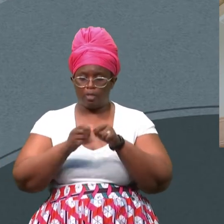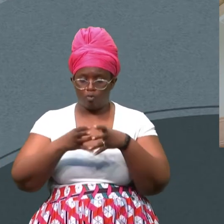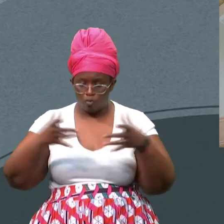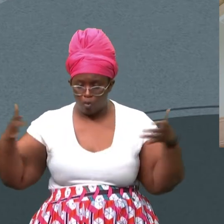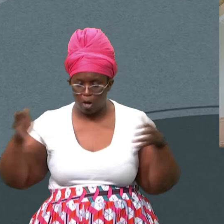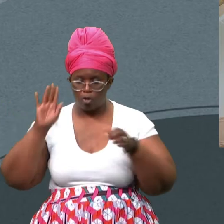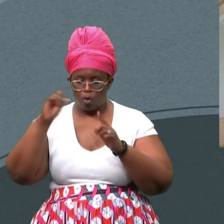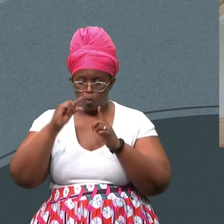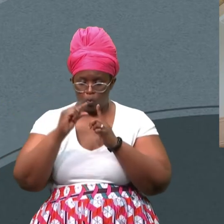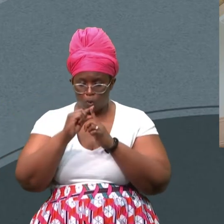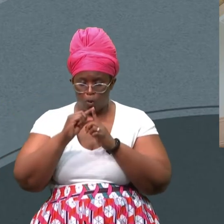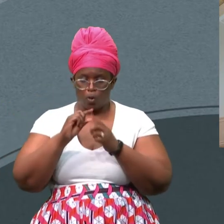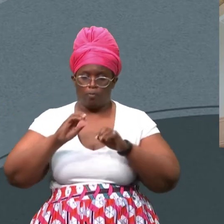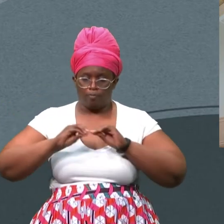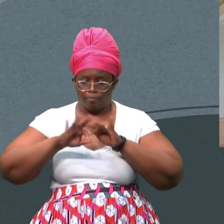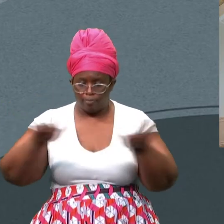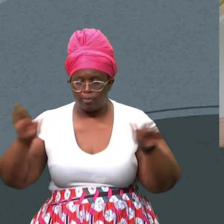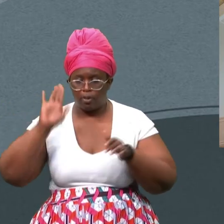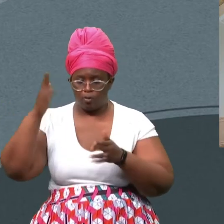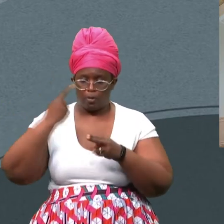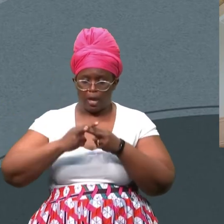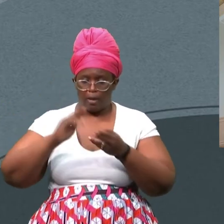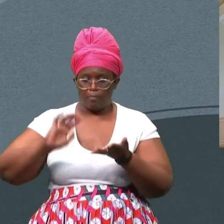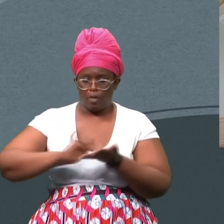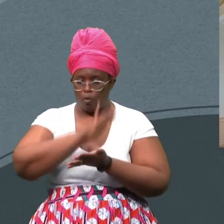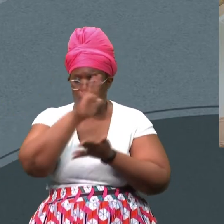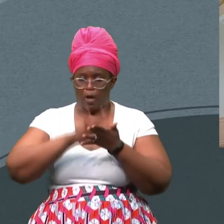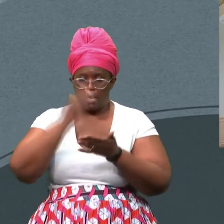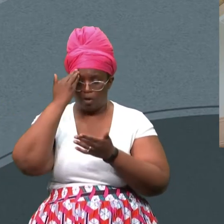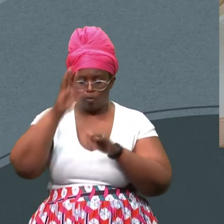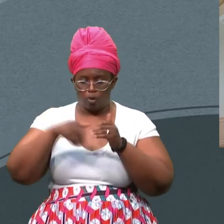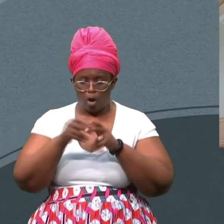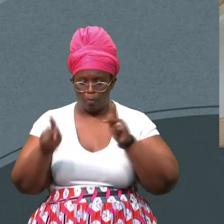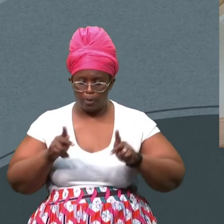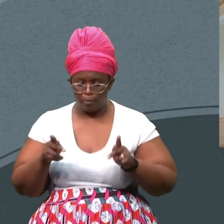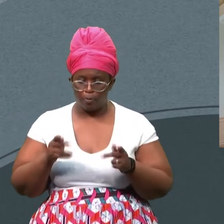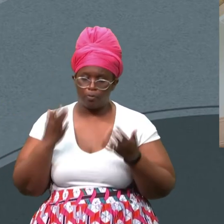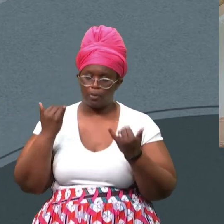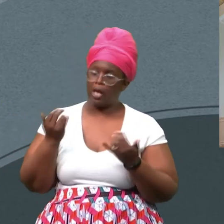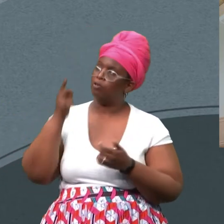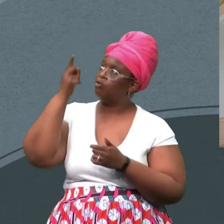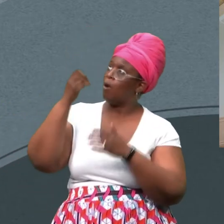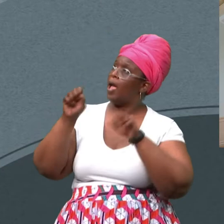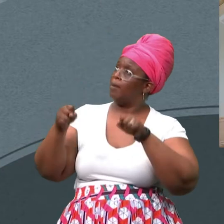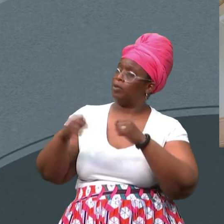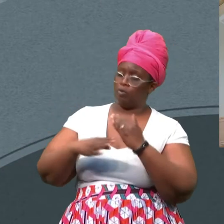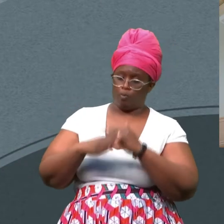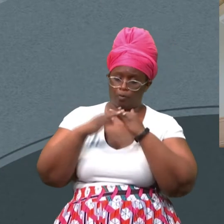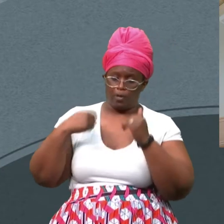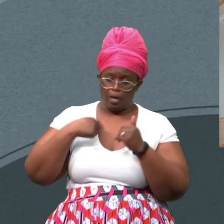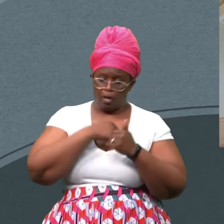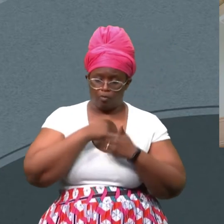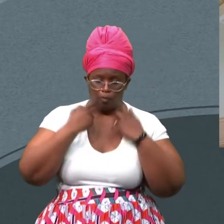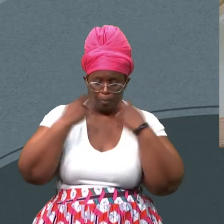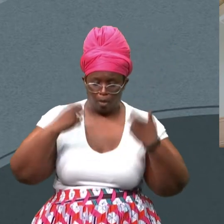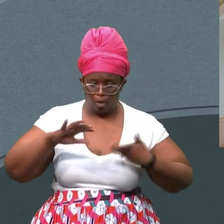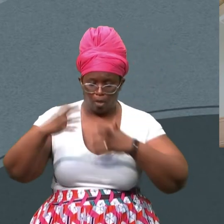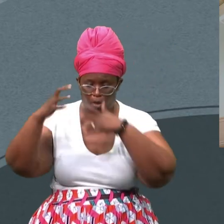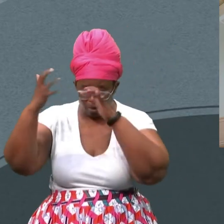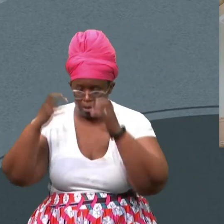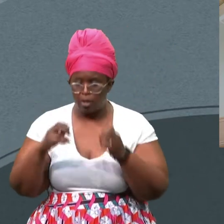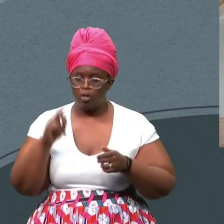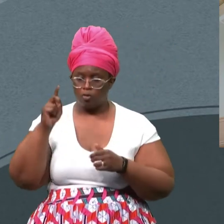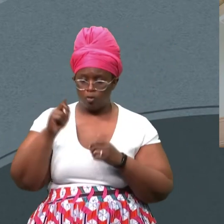word, the glorifying of your name? And now unto him who's able to keep us all from falling, to keep us